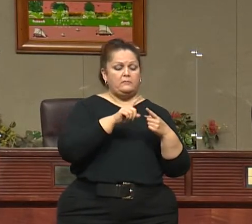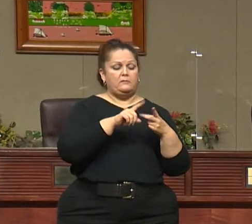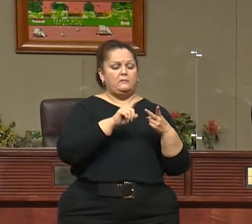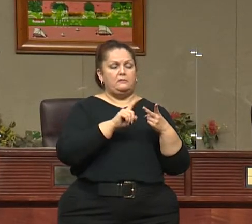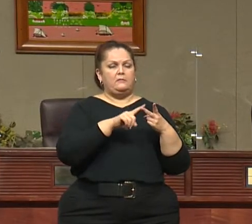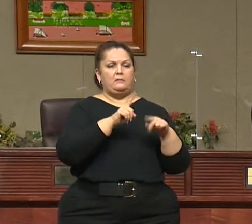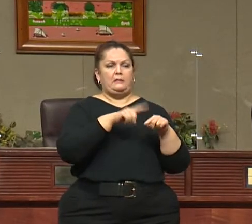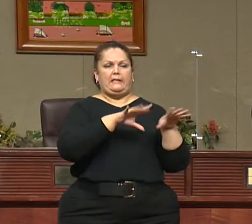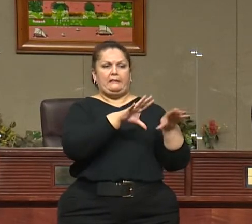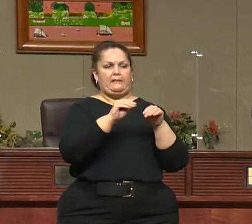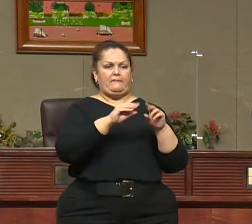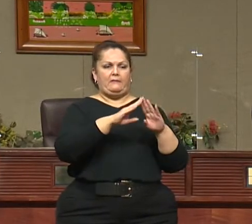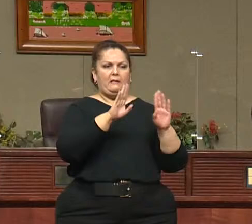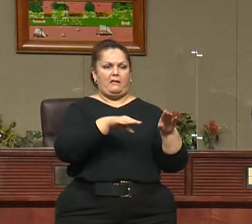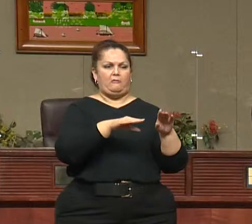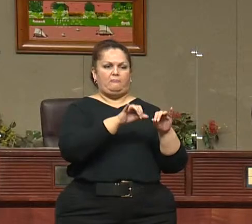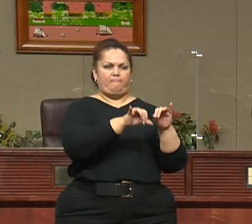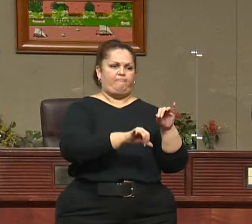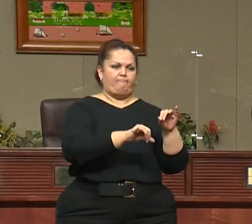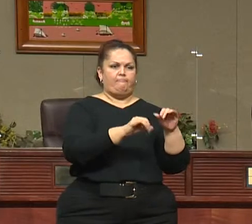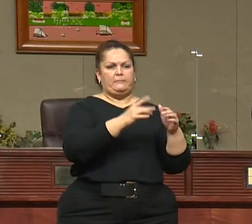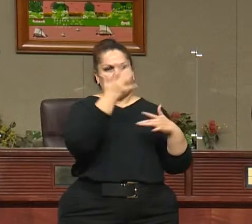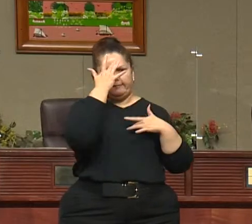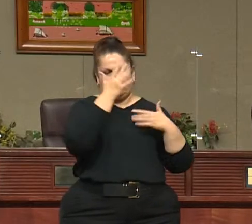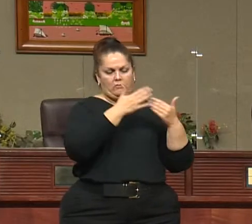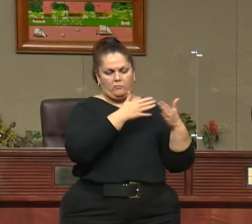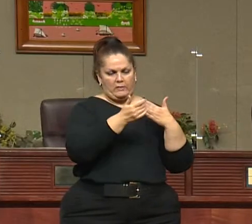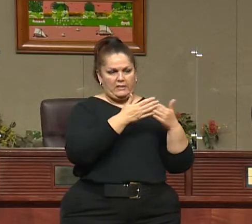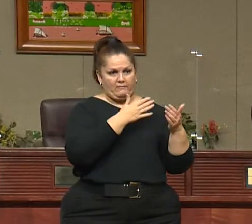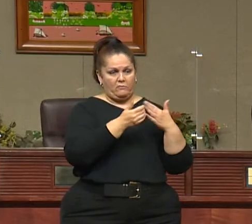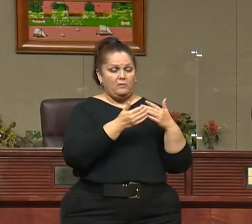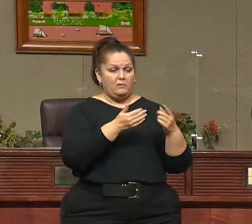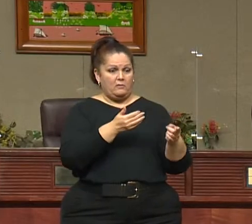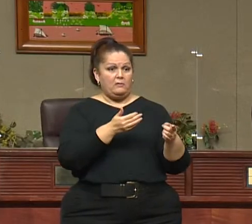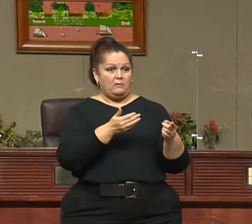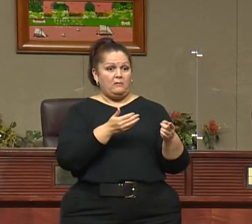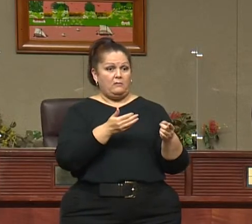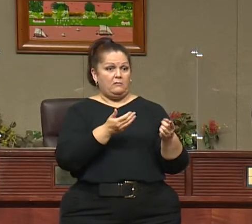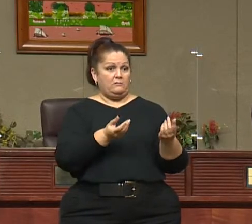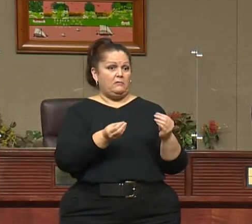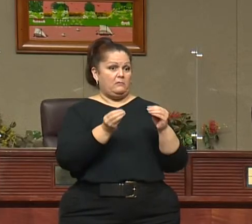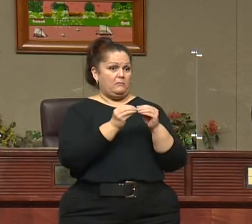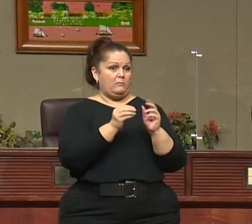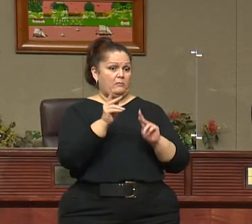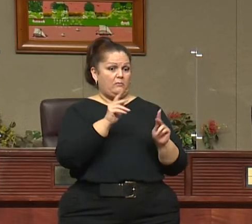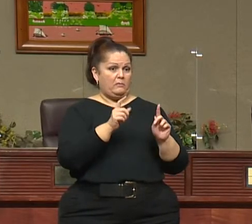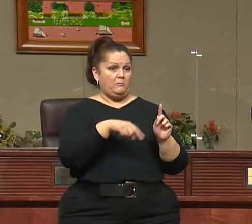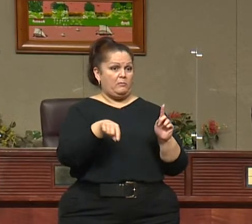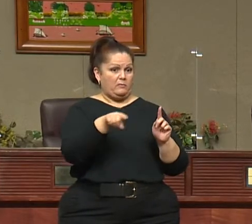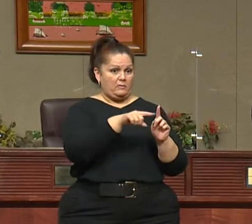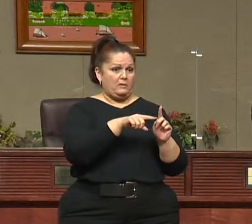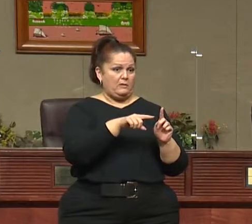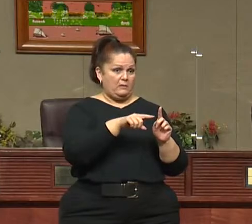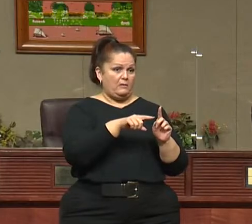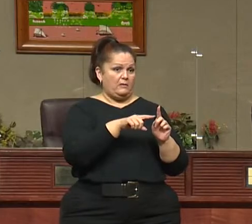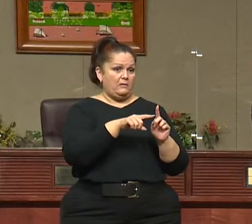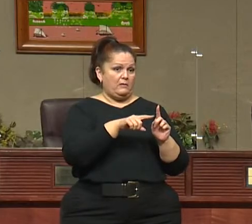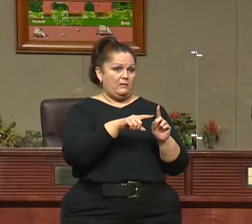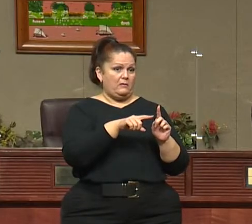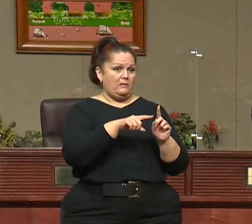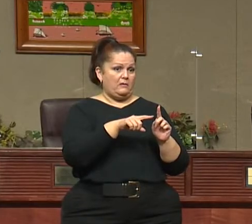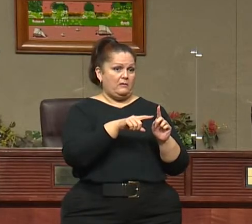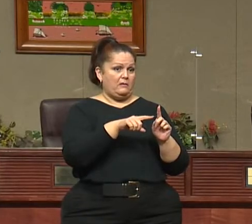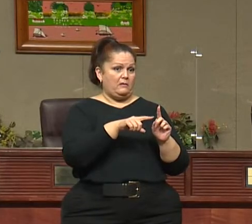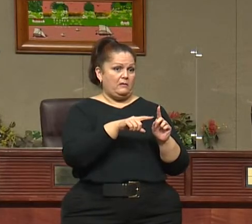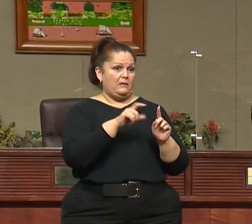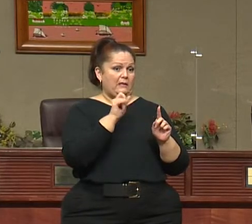that eligibility was broader, more people in those homes where we knocked on doors likely would have agreed to